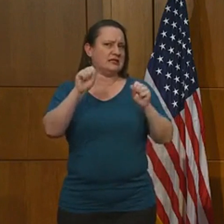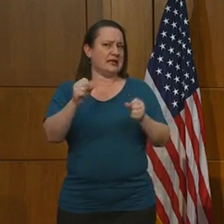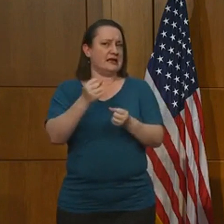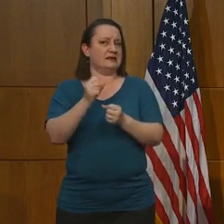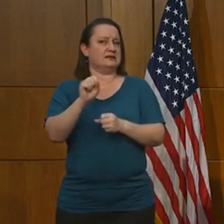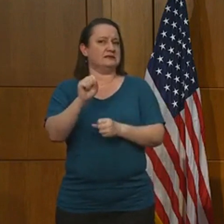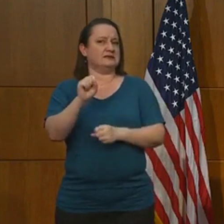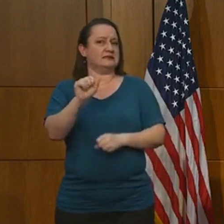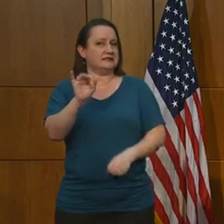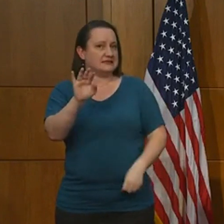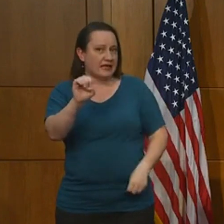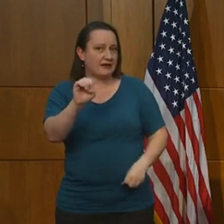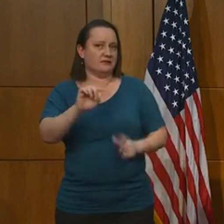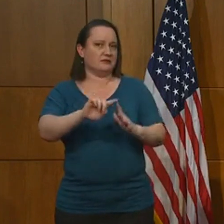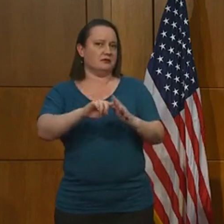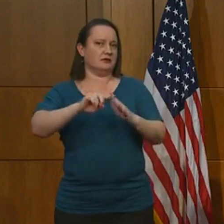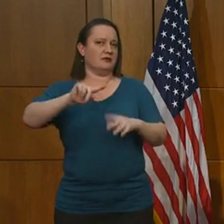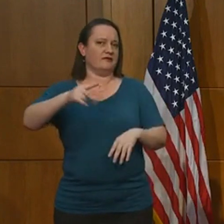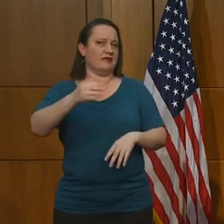two.